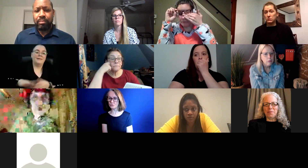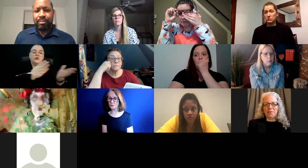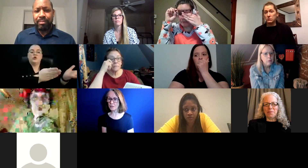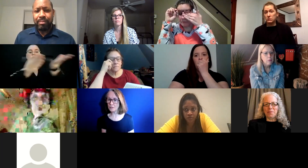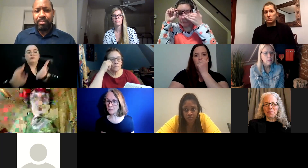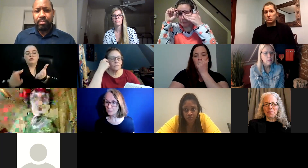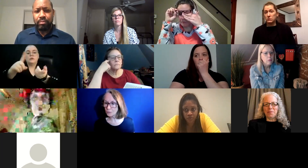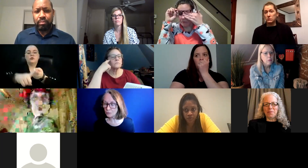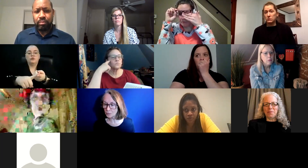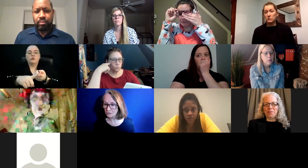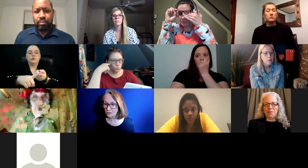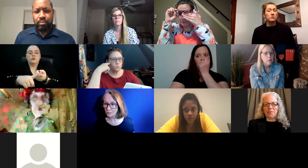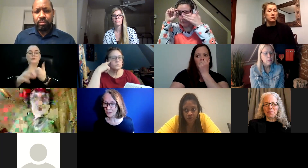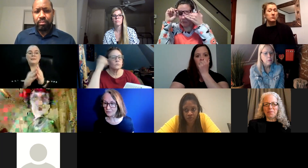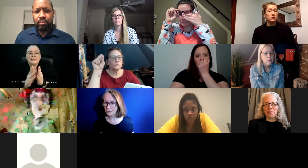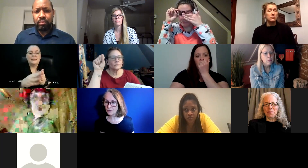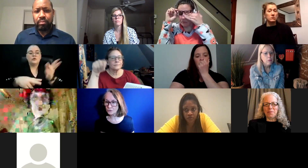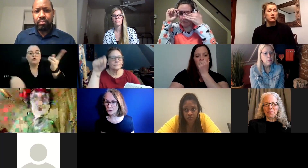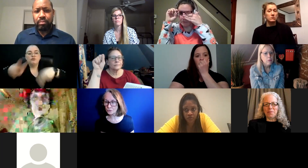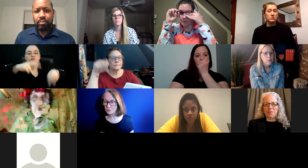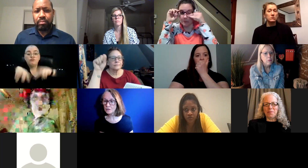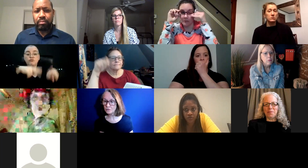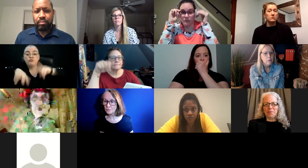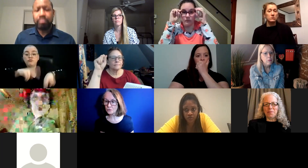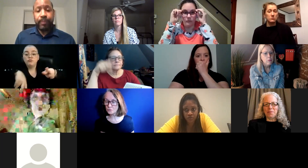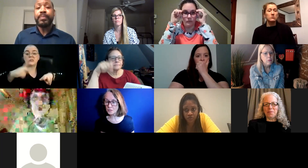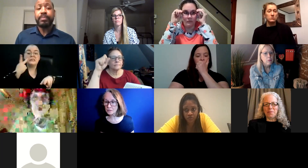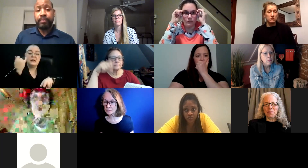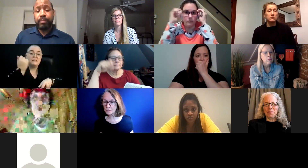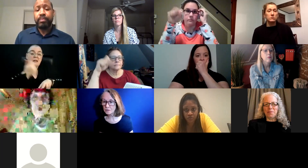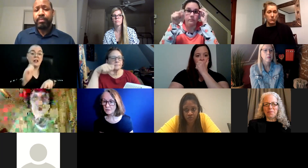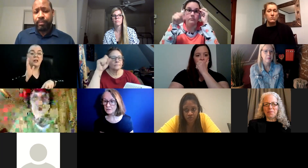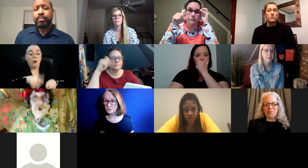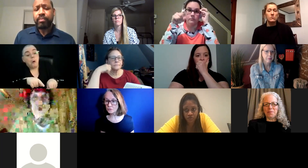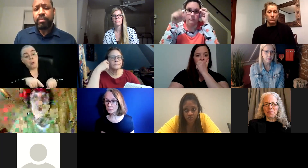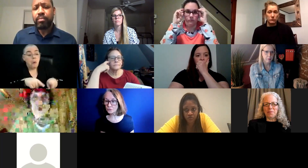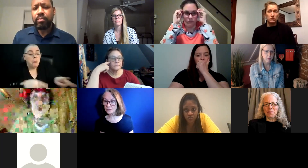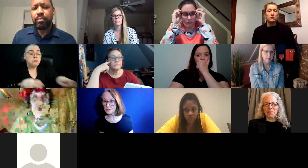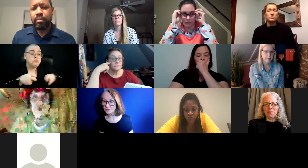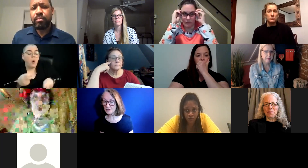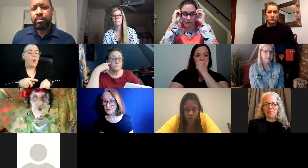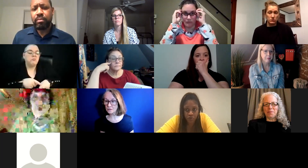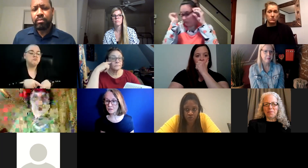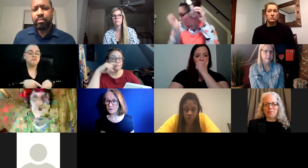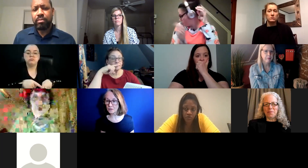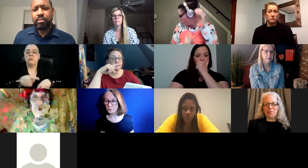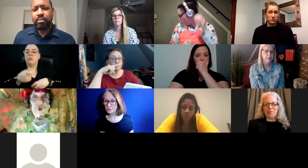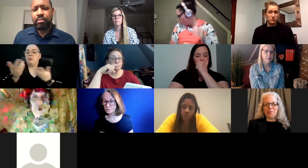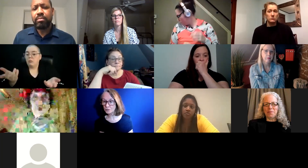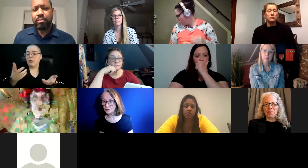like we would benefit from having those notes from those meetings to review and see if there's anything there that we should be looking at